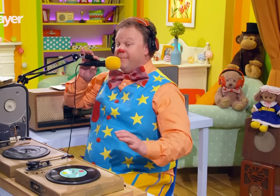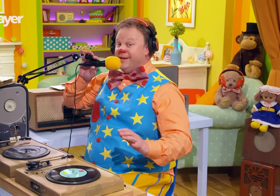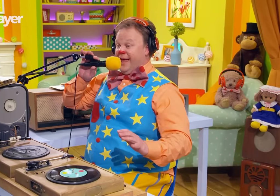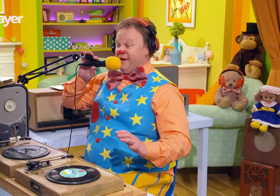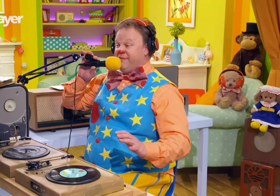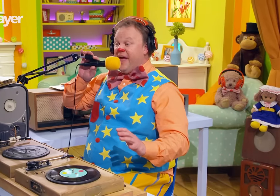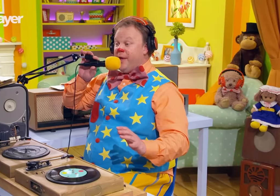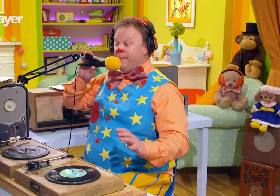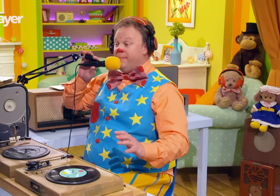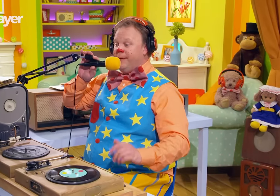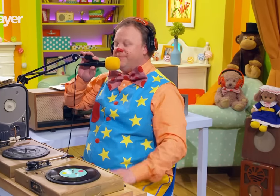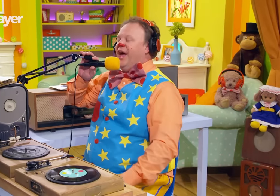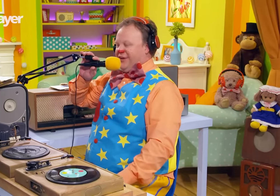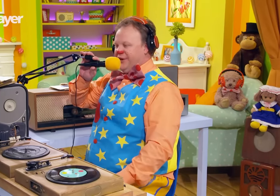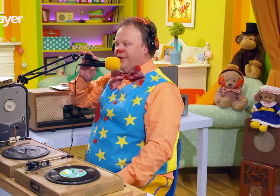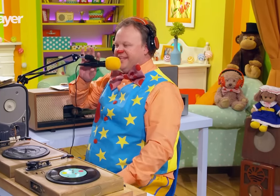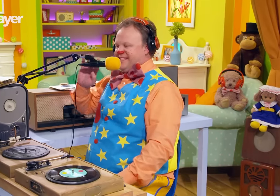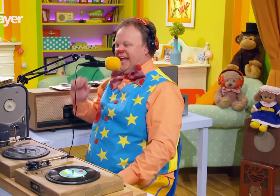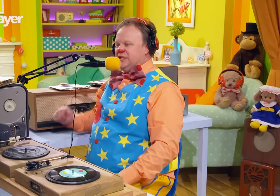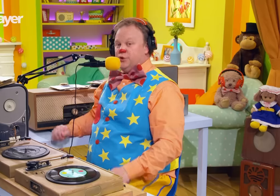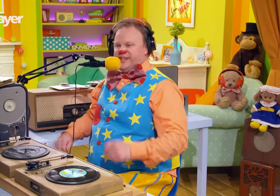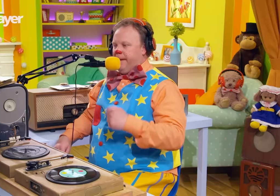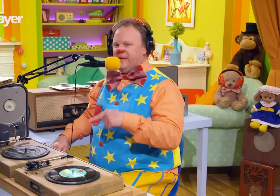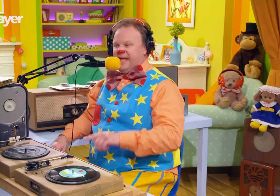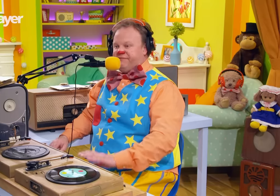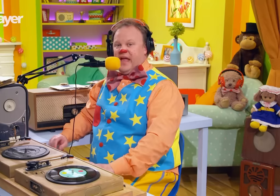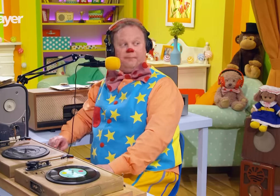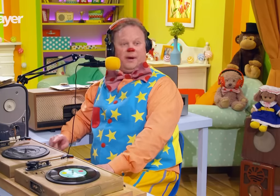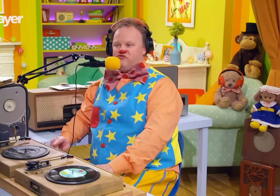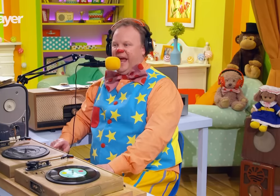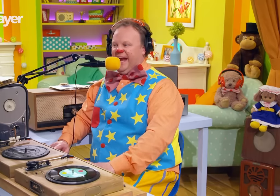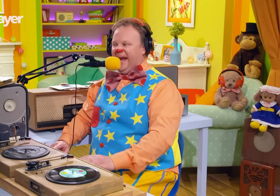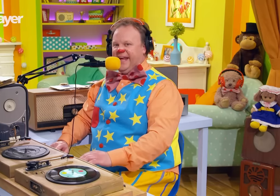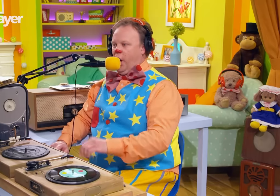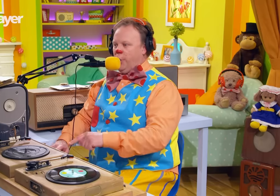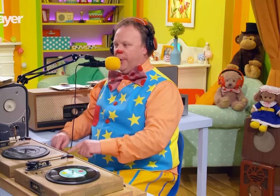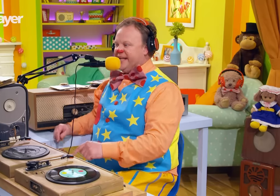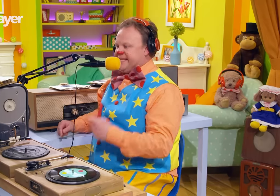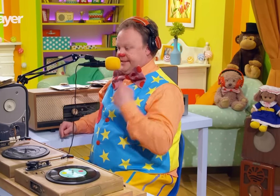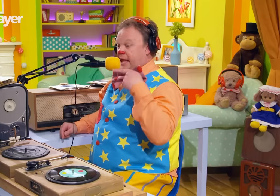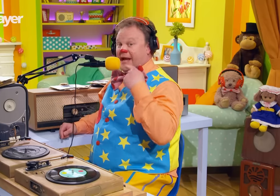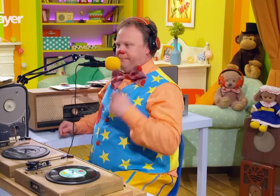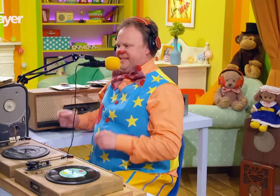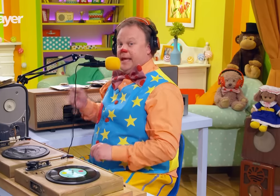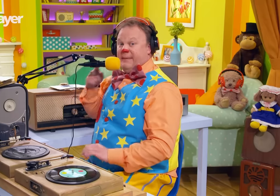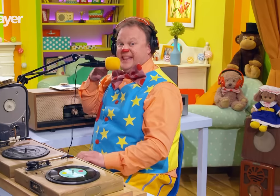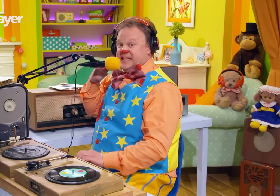Tumble FM. You're in Tumble FM radio. Hang on a